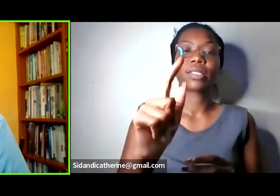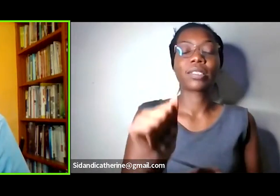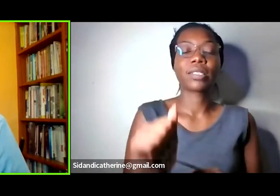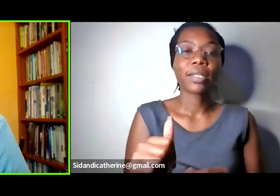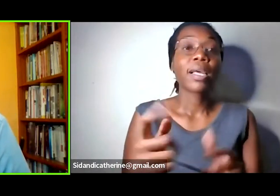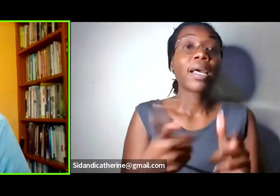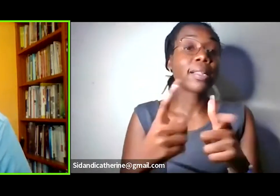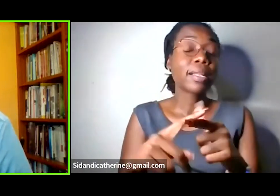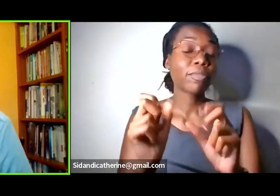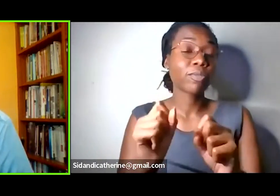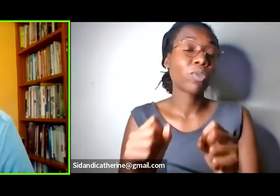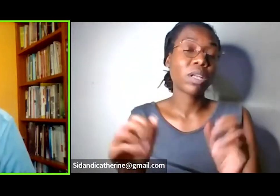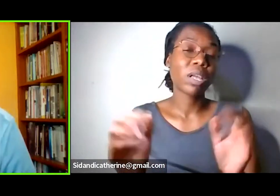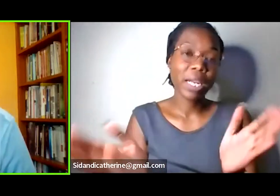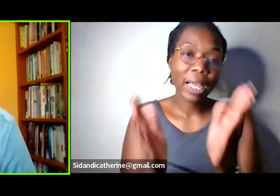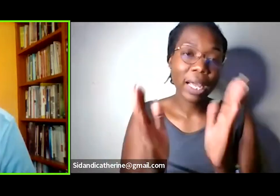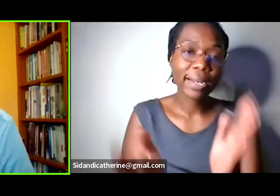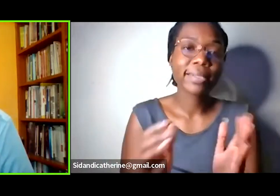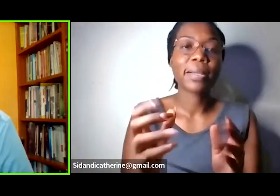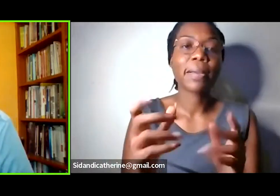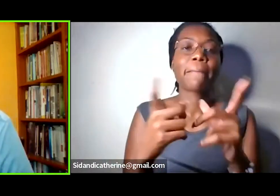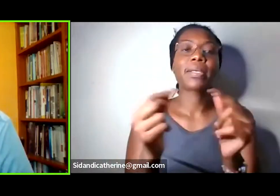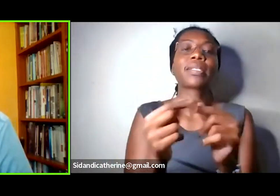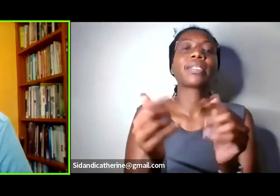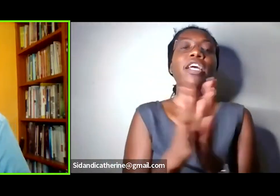get you 10. I call it 10 to 1,